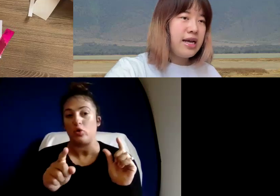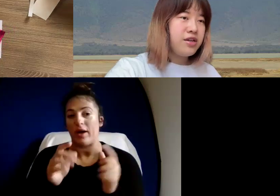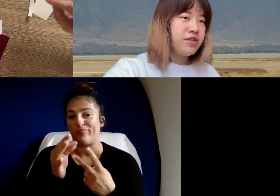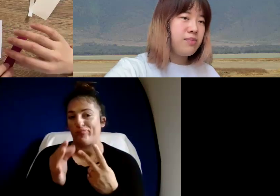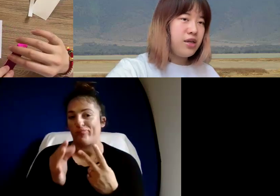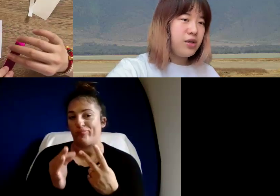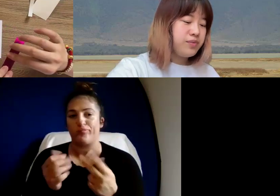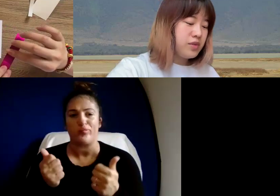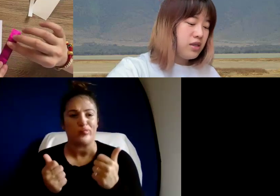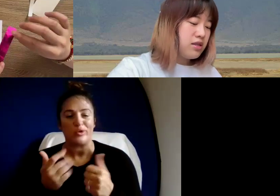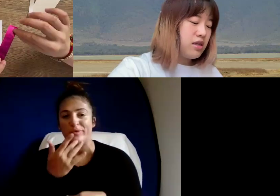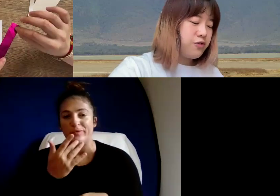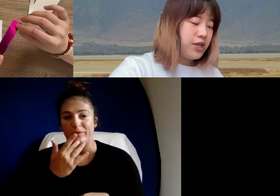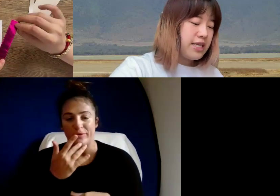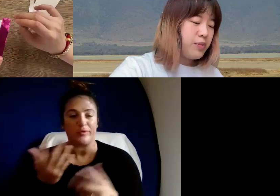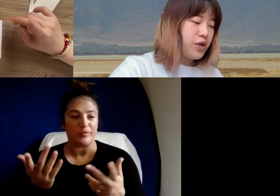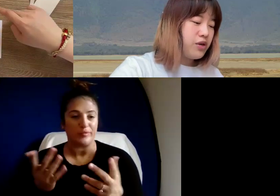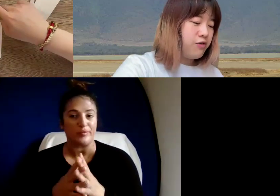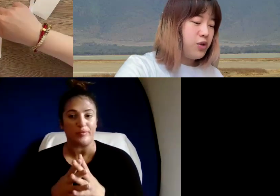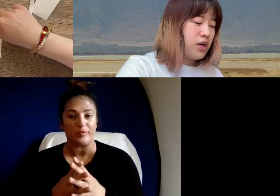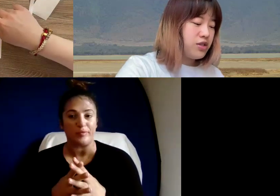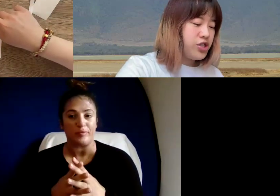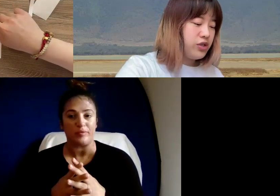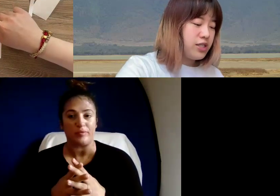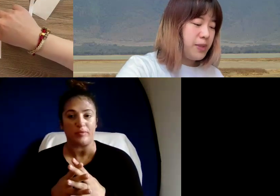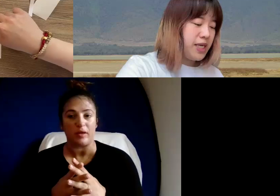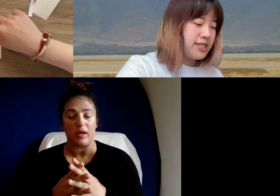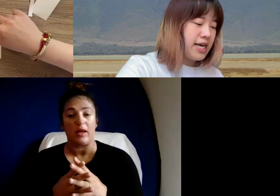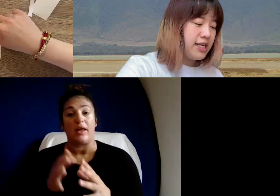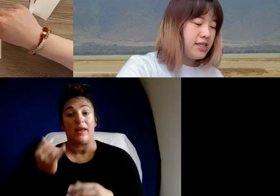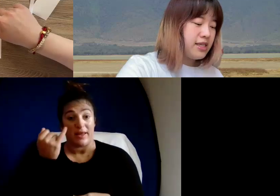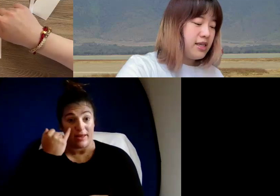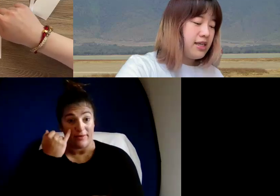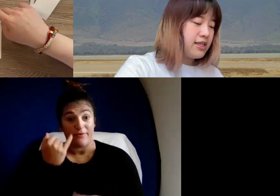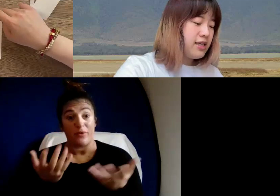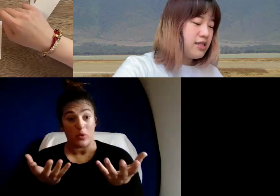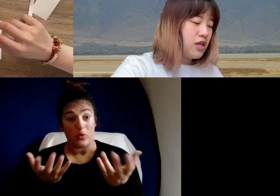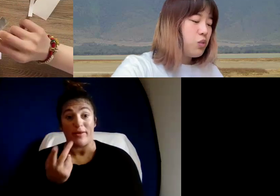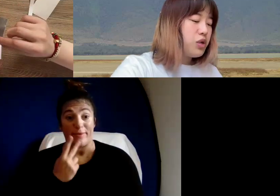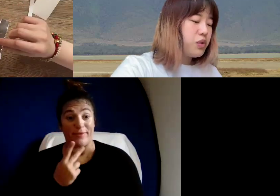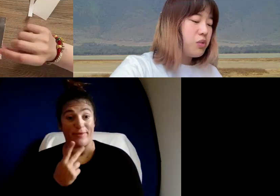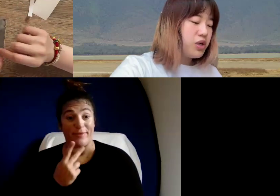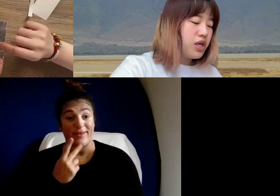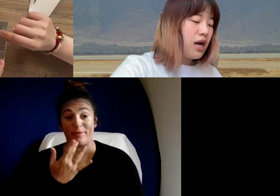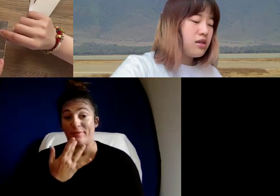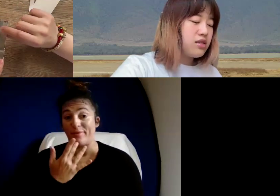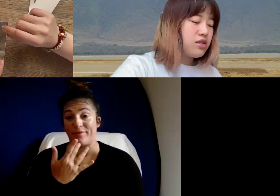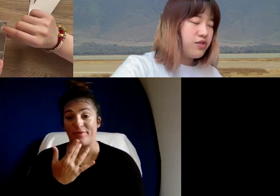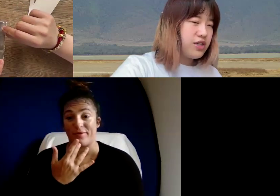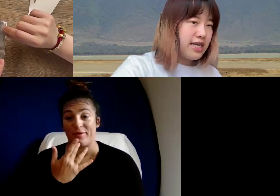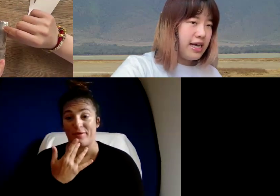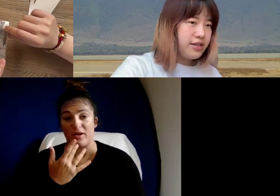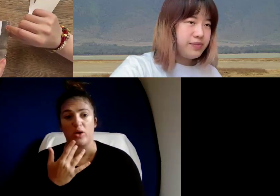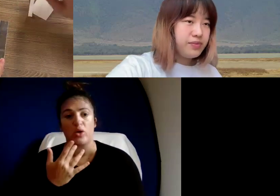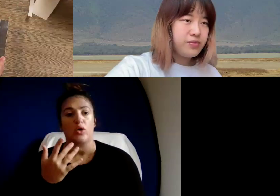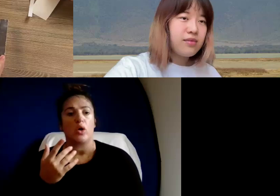other side of the medal. So for example, if you want to show this pink side like this, we will work on the